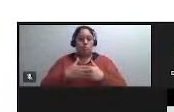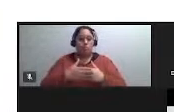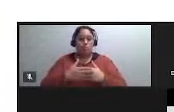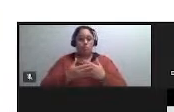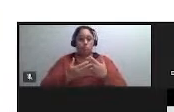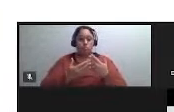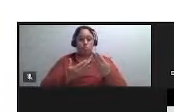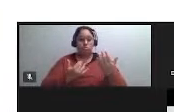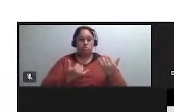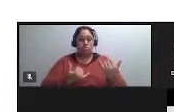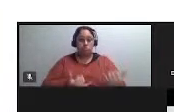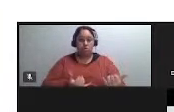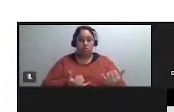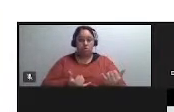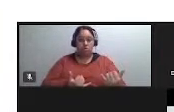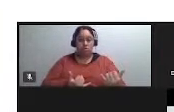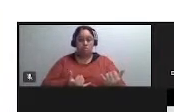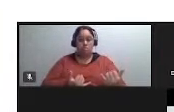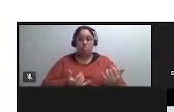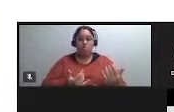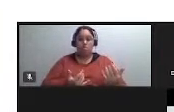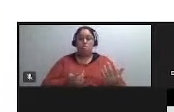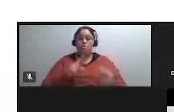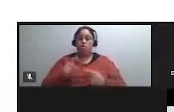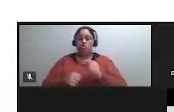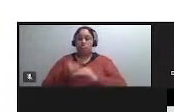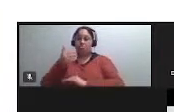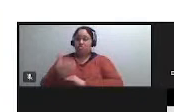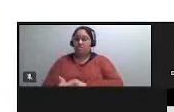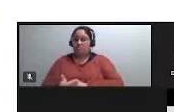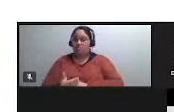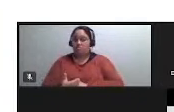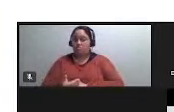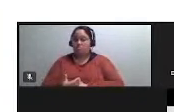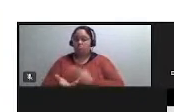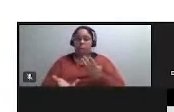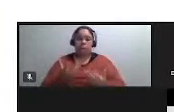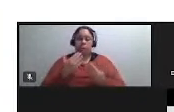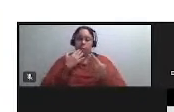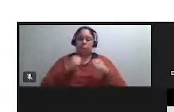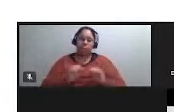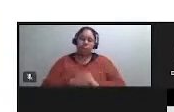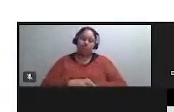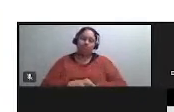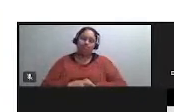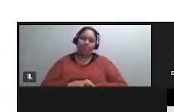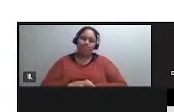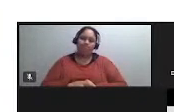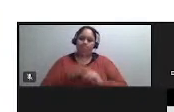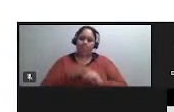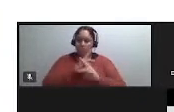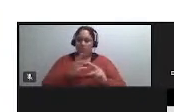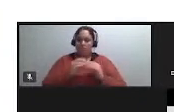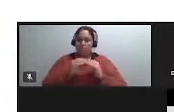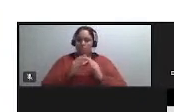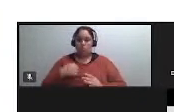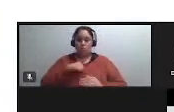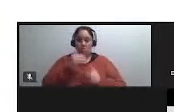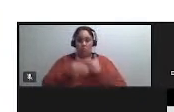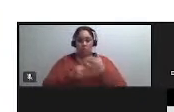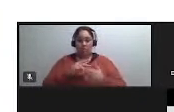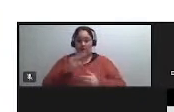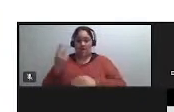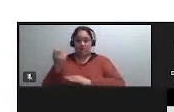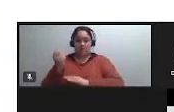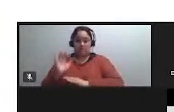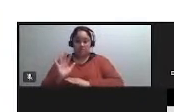report first and then questions on both of them. Thank you, Chairperson. Honourable members, do we proceed with the